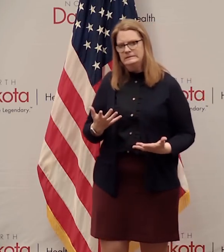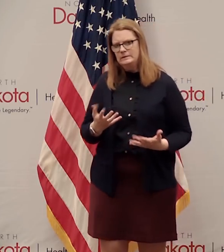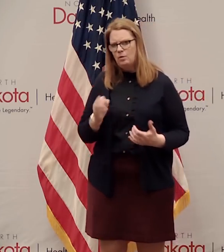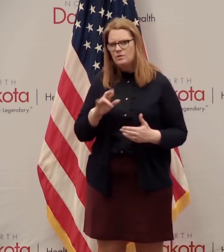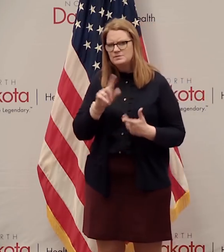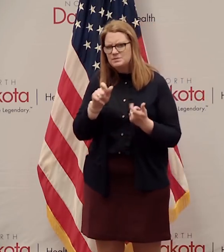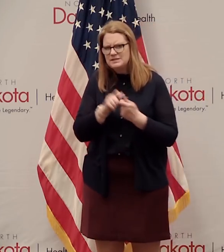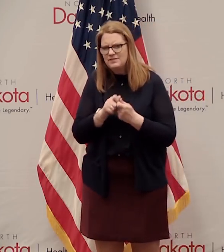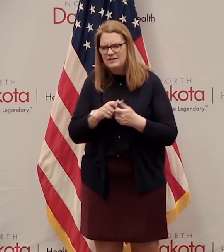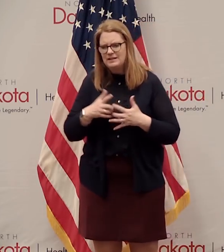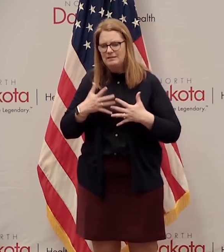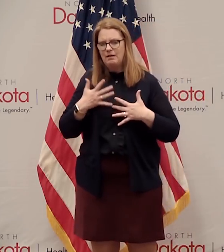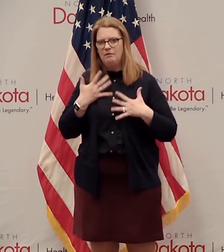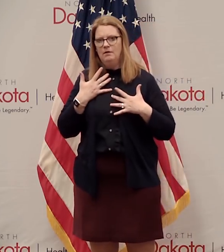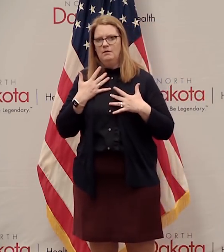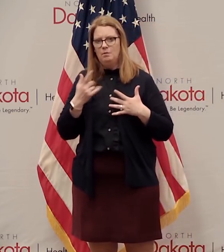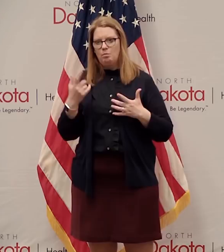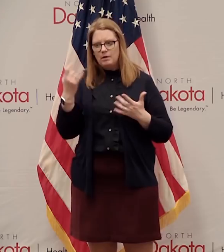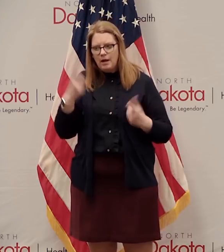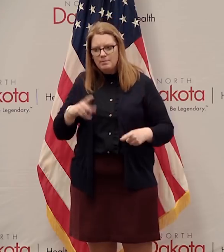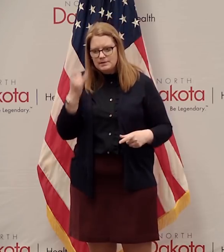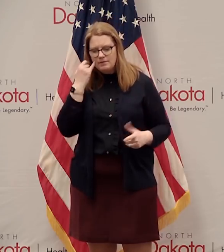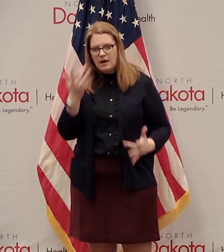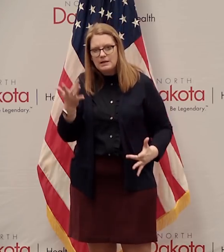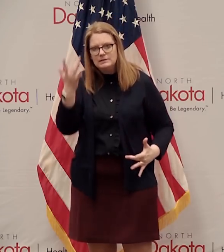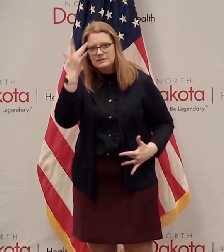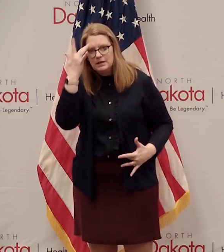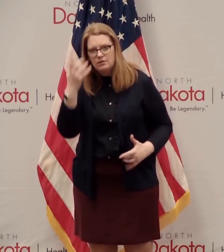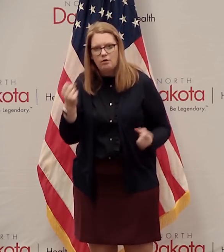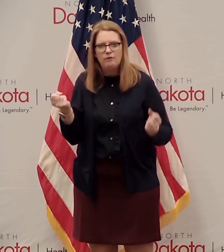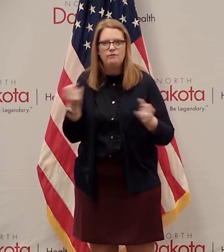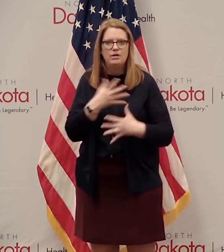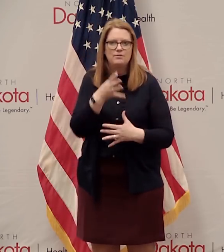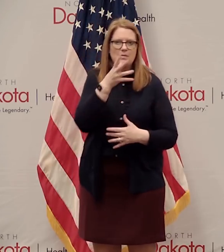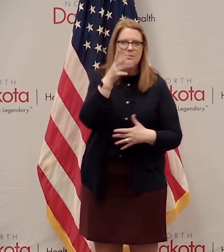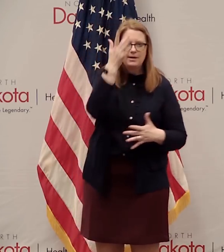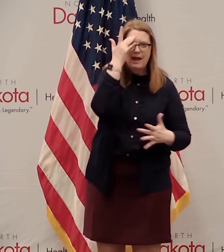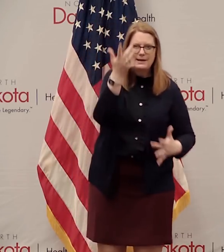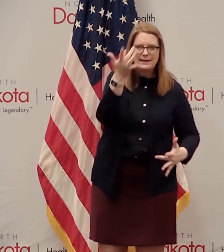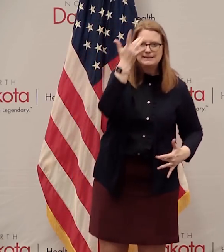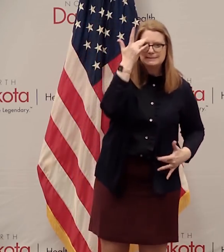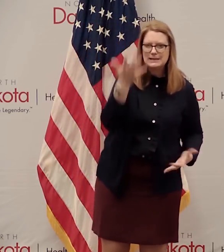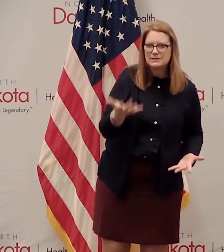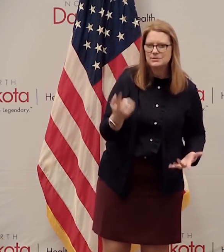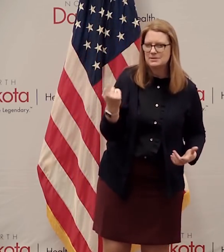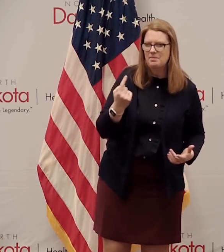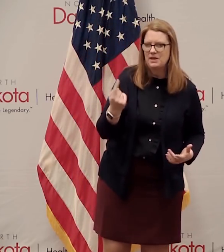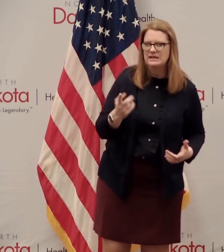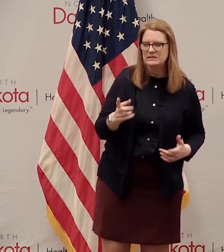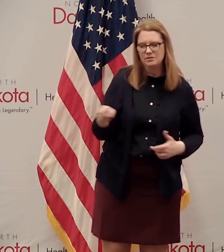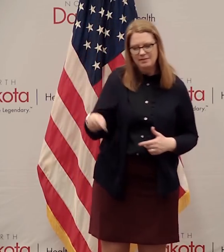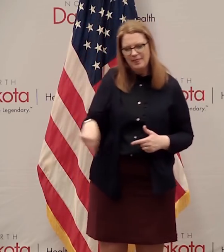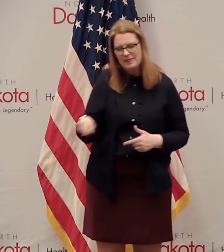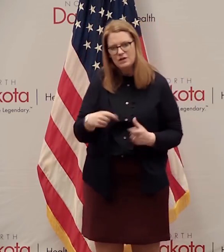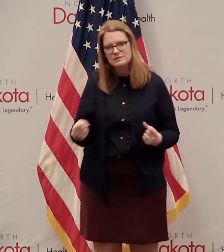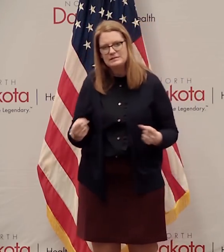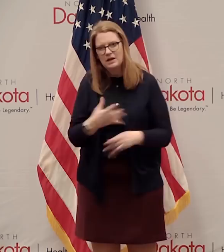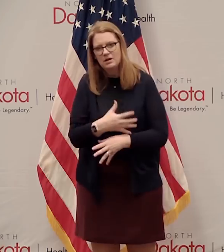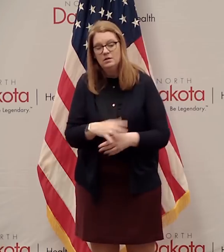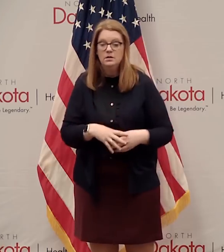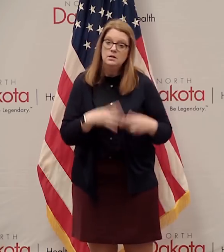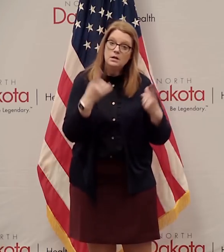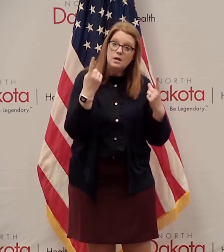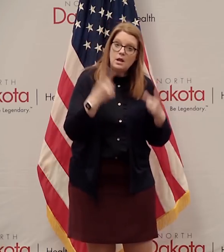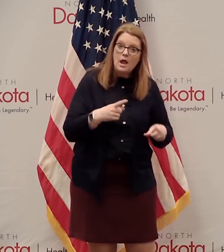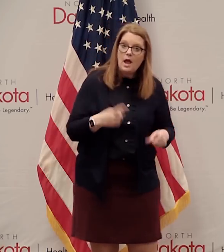the anxiety of themselves getting sick or fear of a loved one getting sick. It's important, if a loved one does get